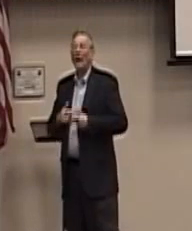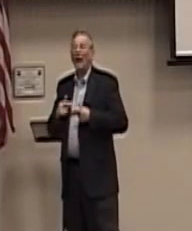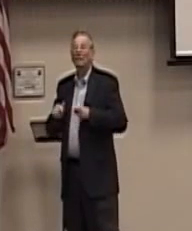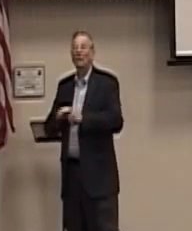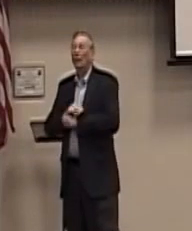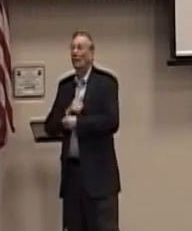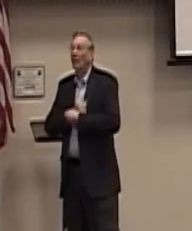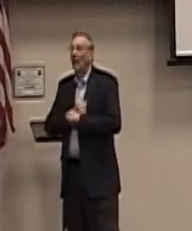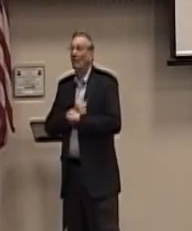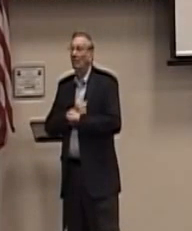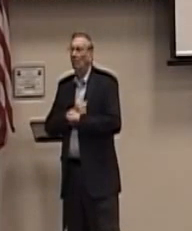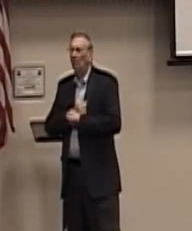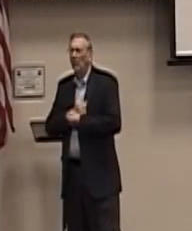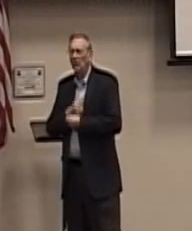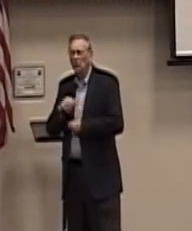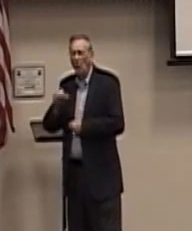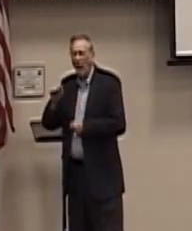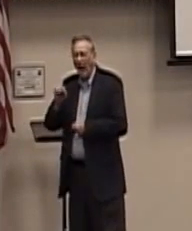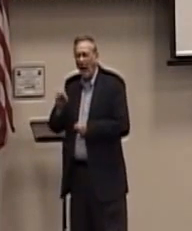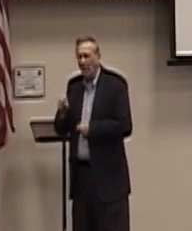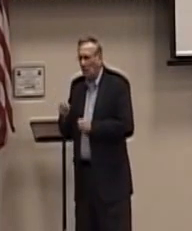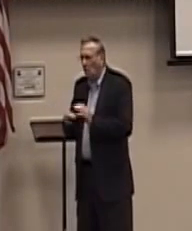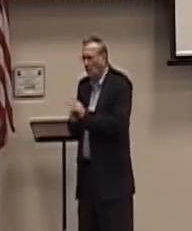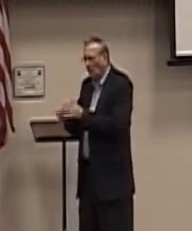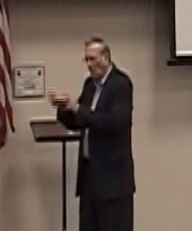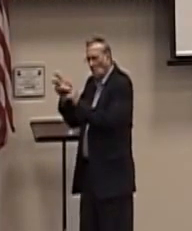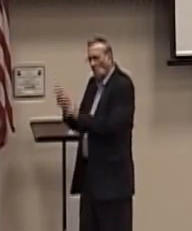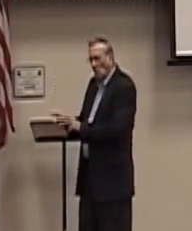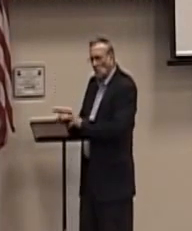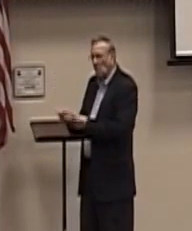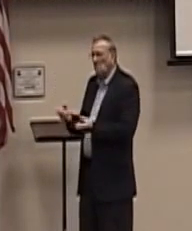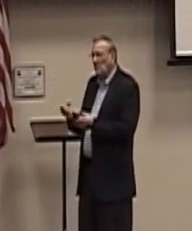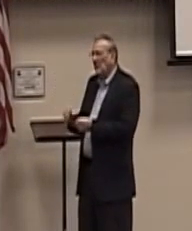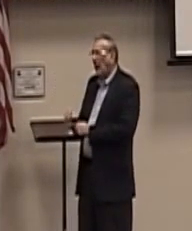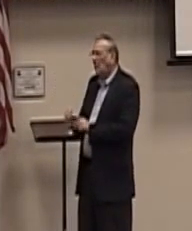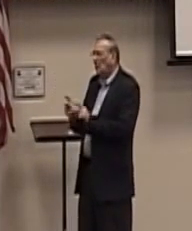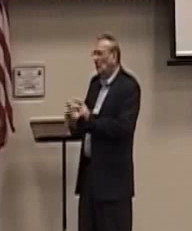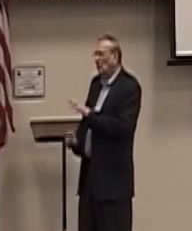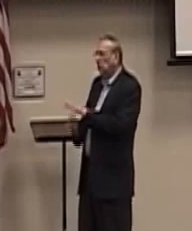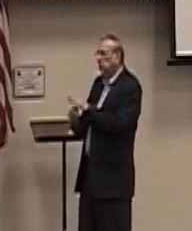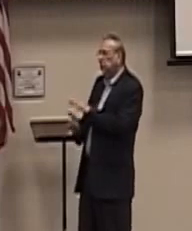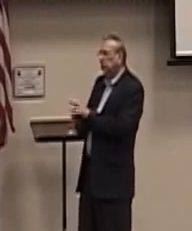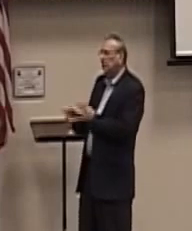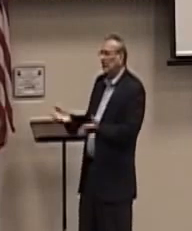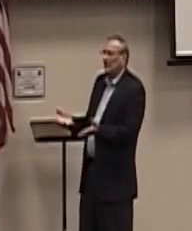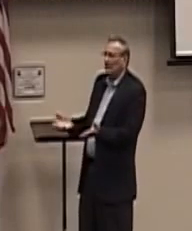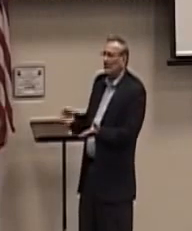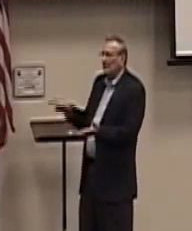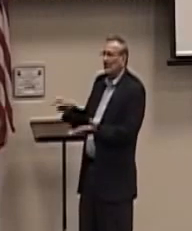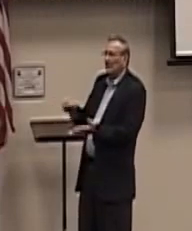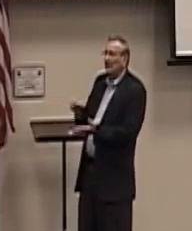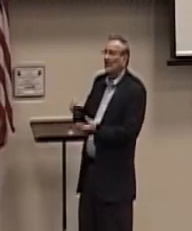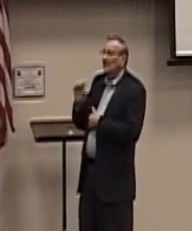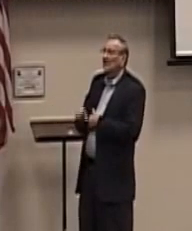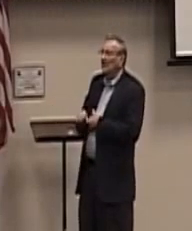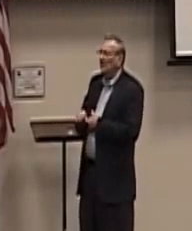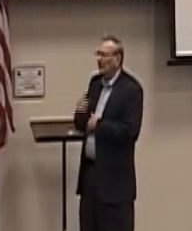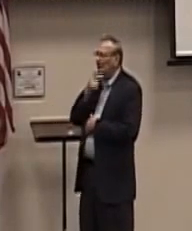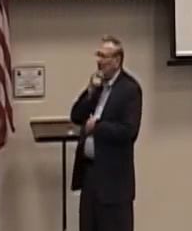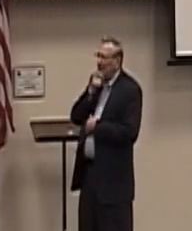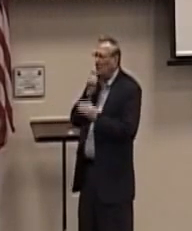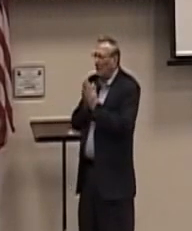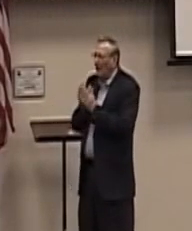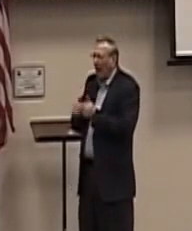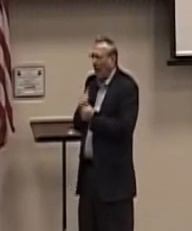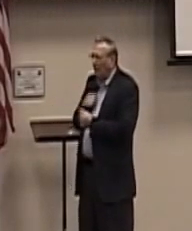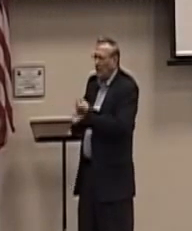love. And so Alfred represents someone for whom many opportunities are opening up, and Sunset is trying to be very prayerful about how we